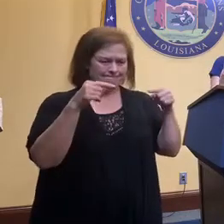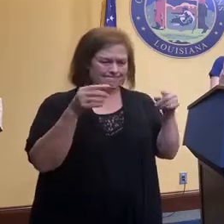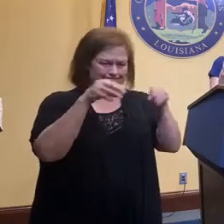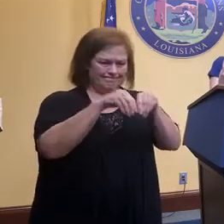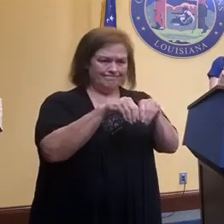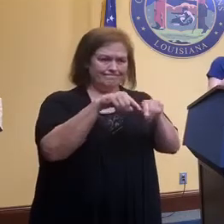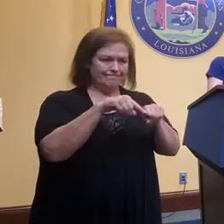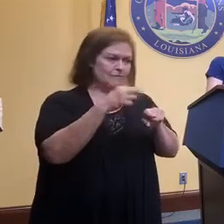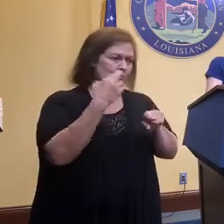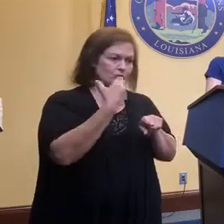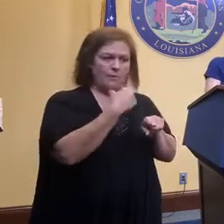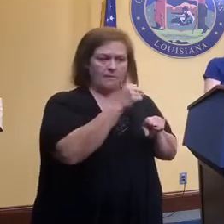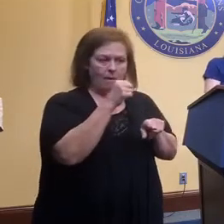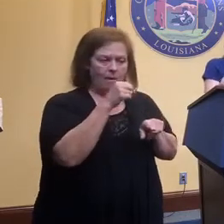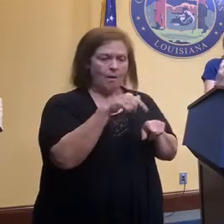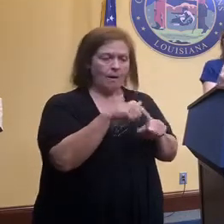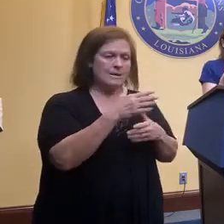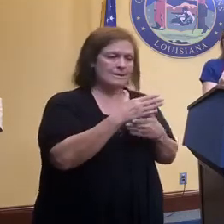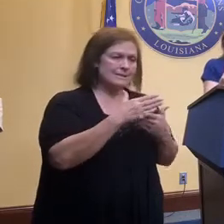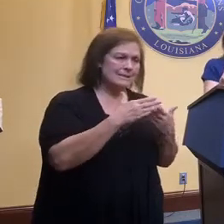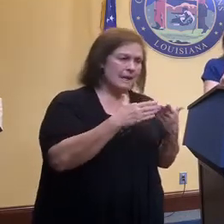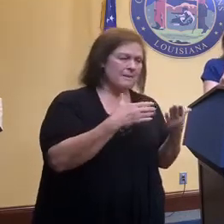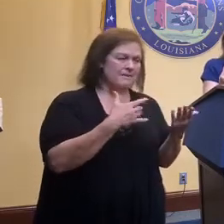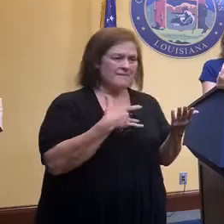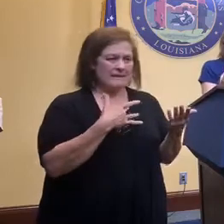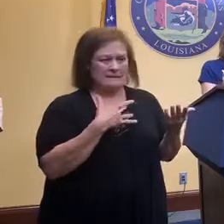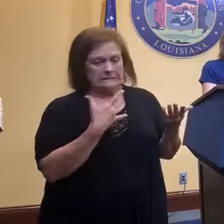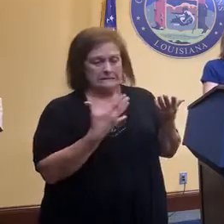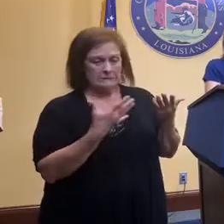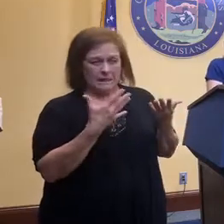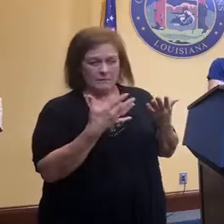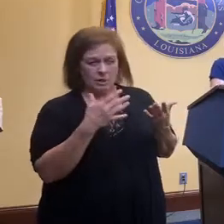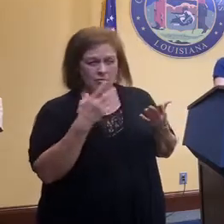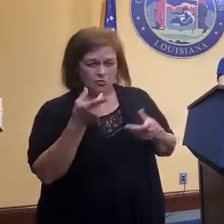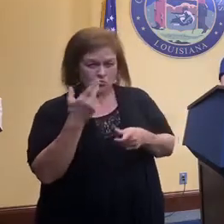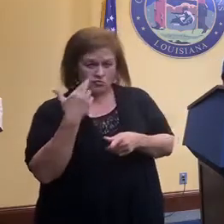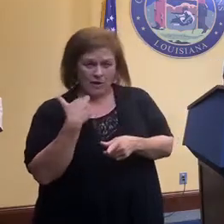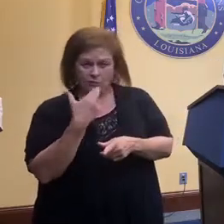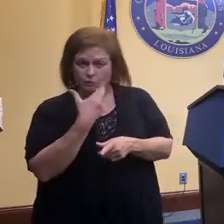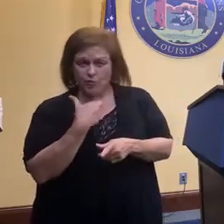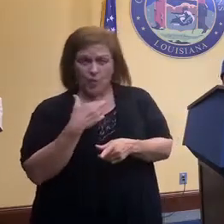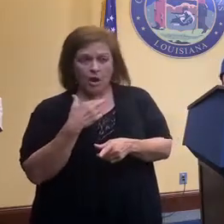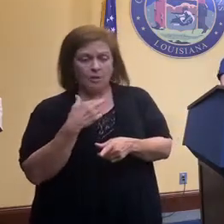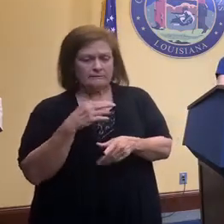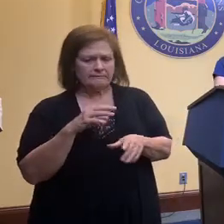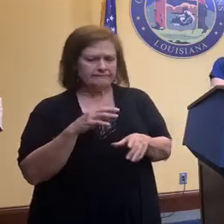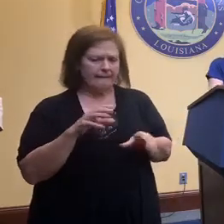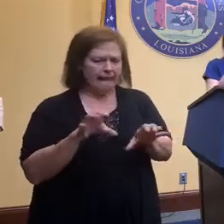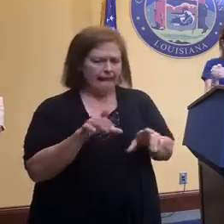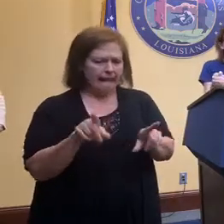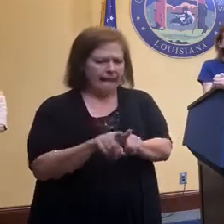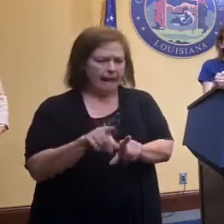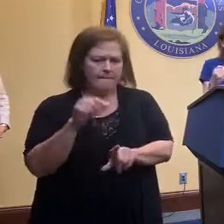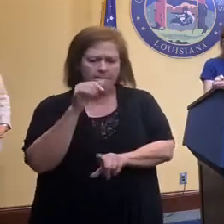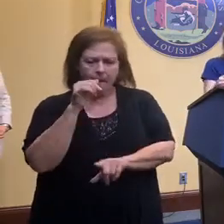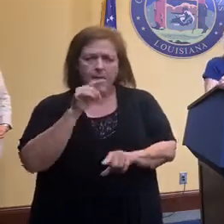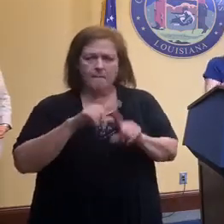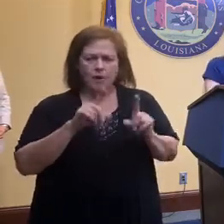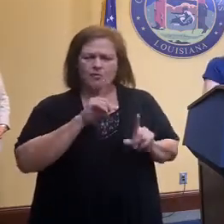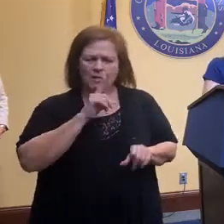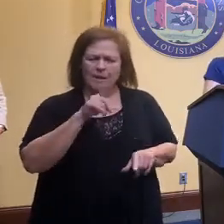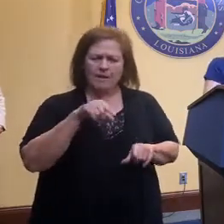restaurant category. Some of it they feel might be a restaurant that was really acting more like a bar, but technically was a